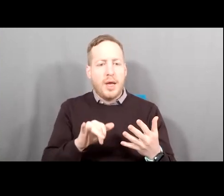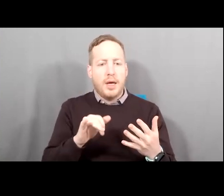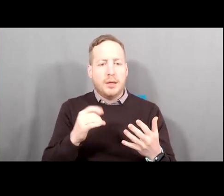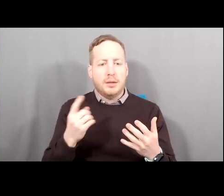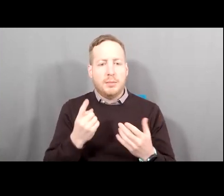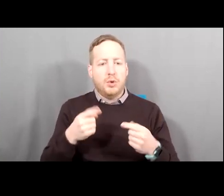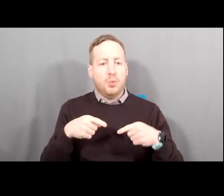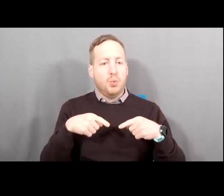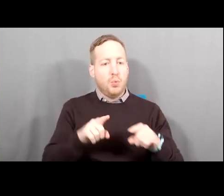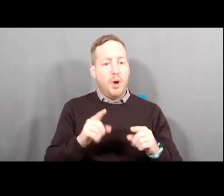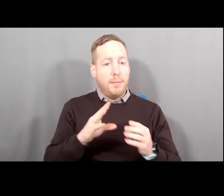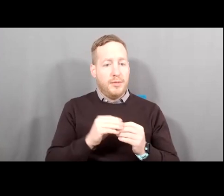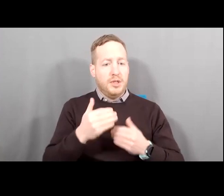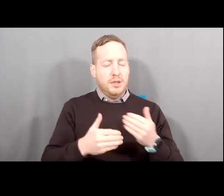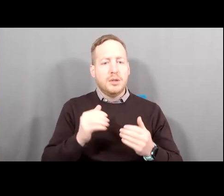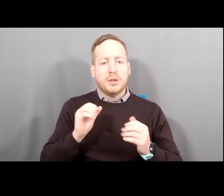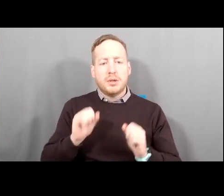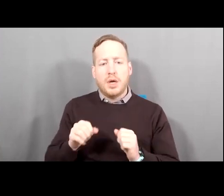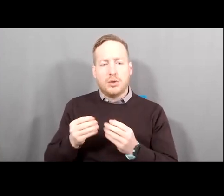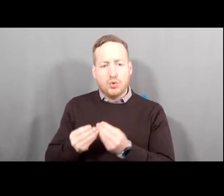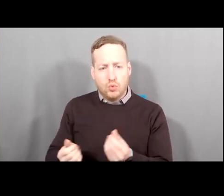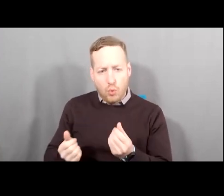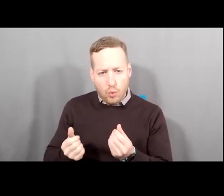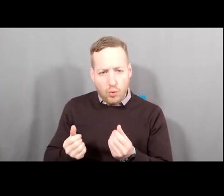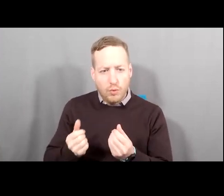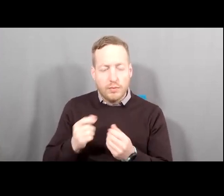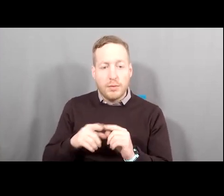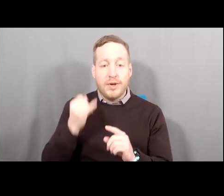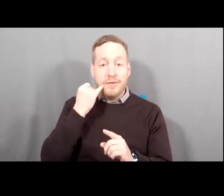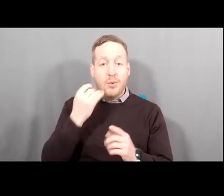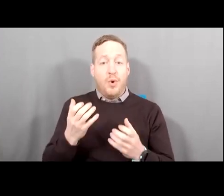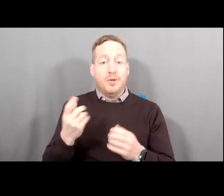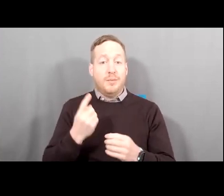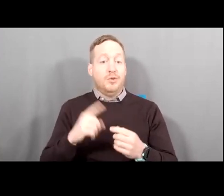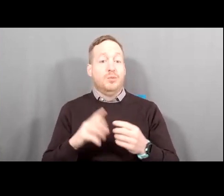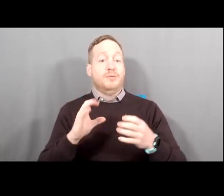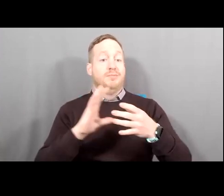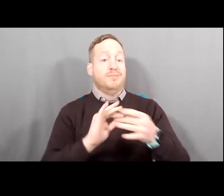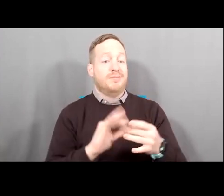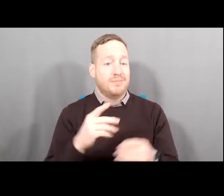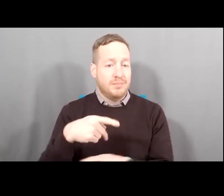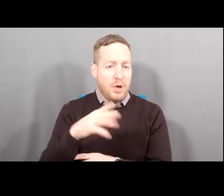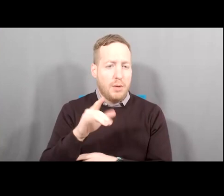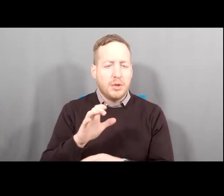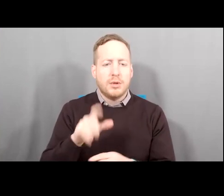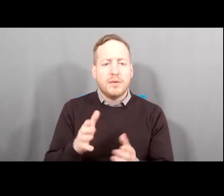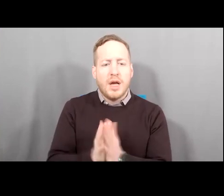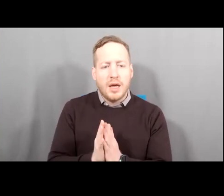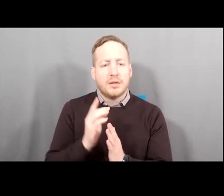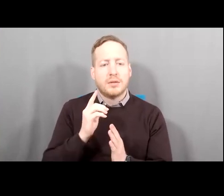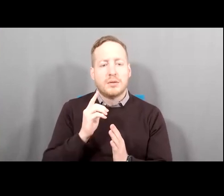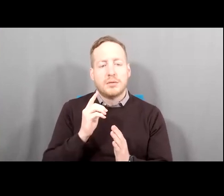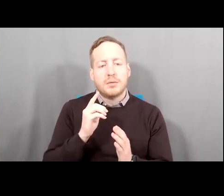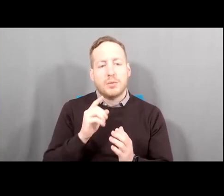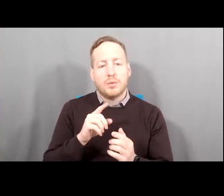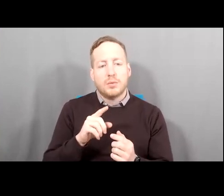with technical aspects. And while the meeting is proceeding, it could be resolved. But if you actually